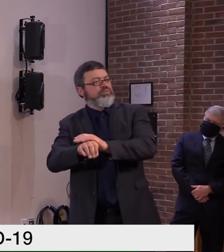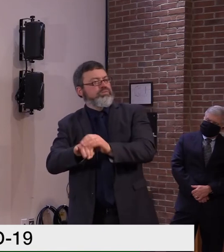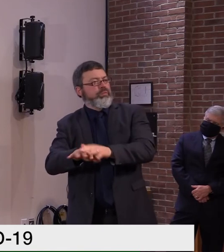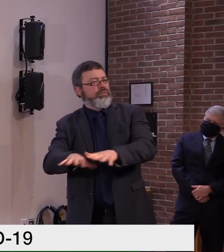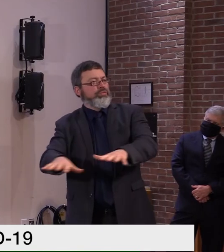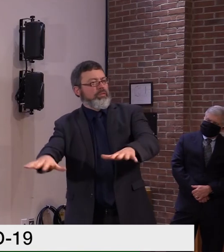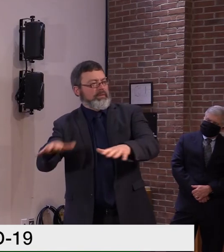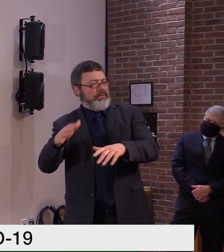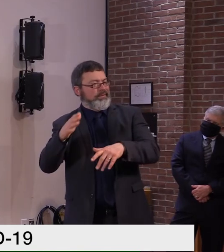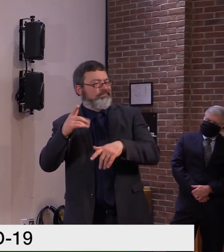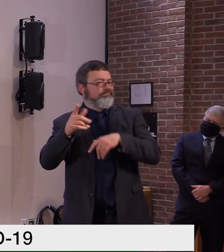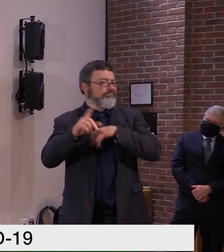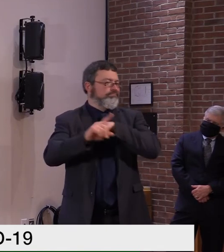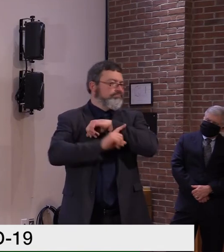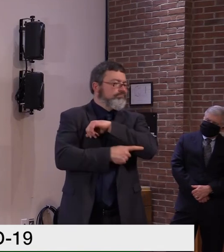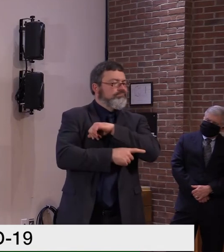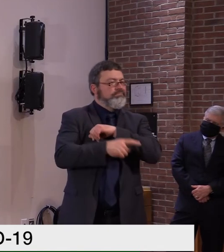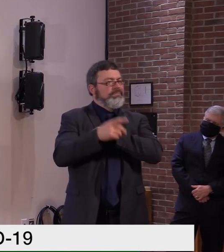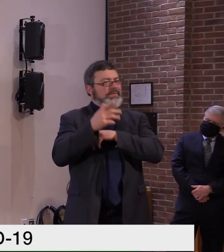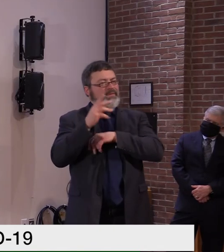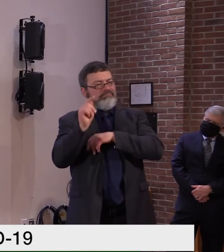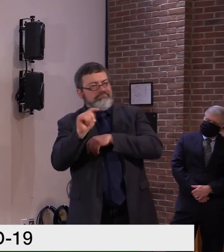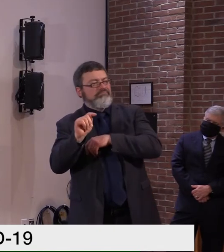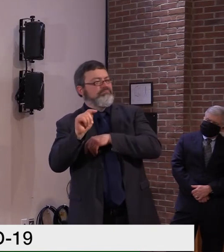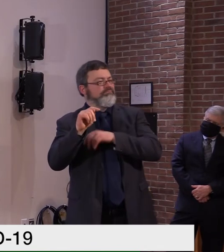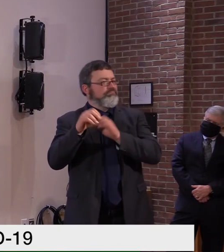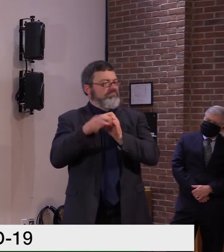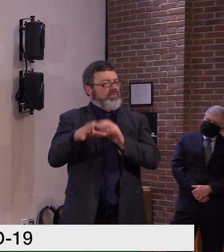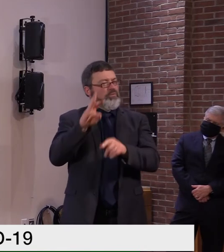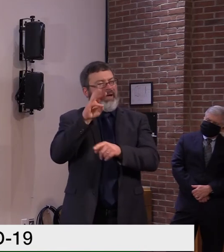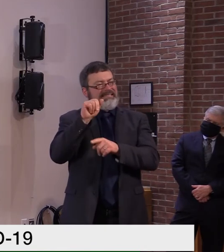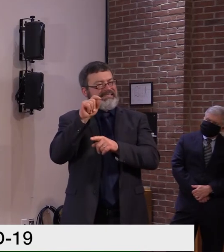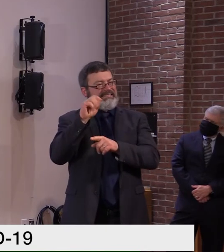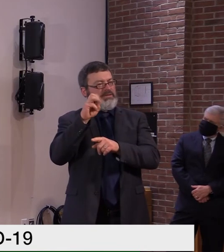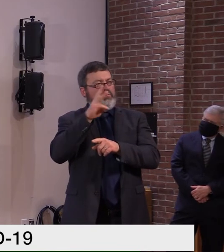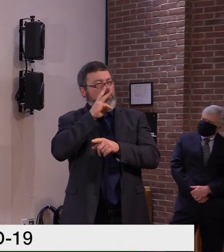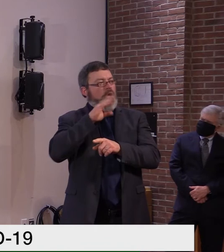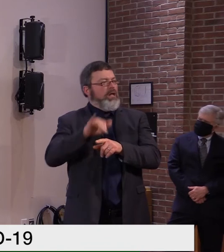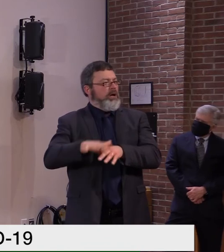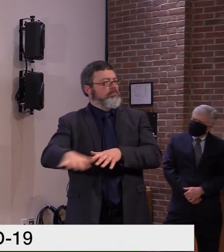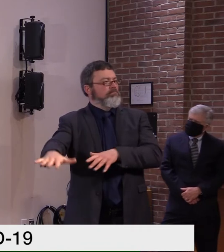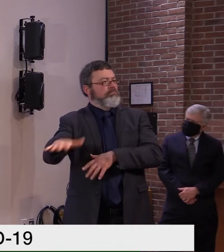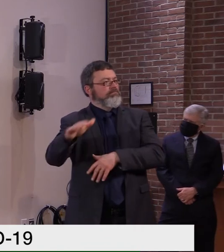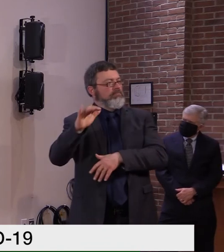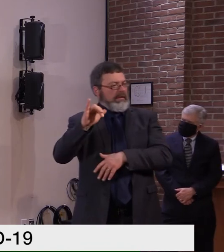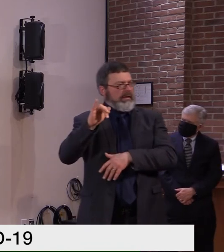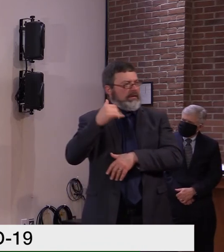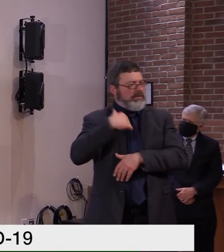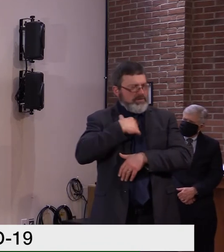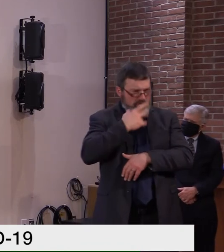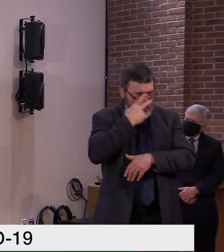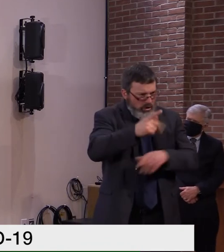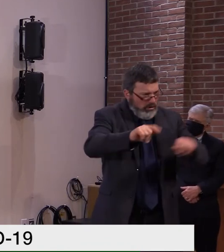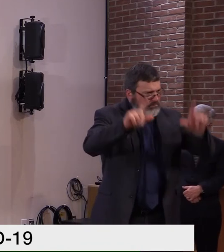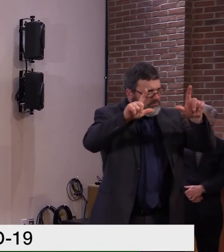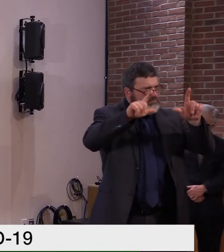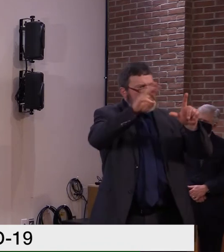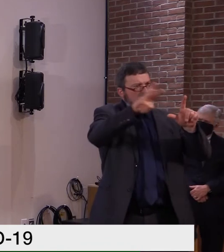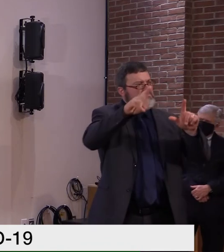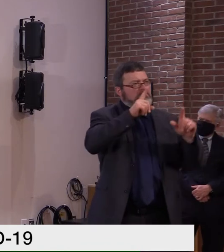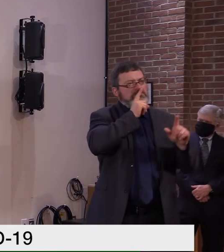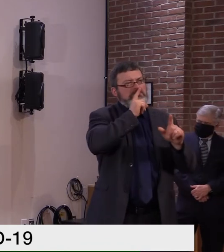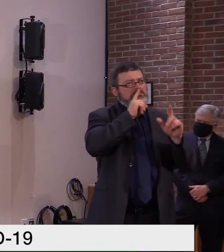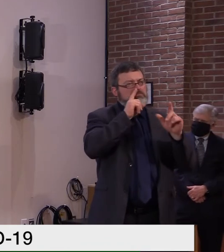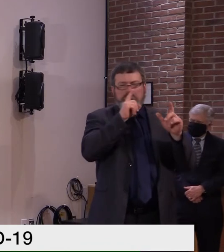know where they could find the results. They weren't seeing it on the Department of Health website. I think those are being